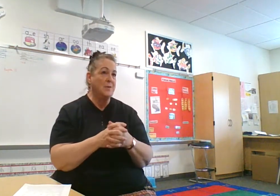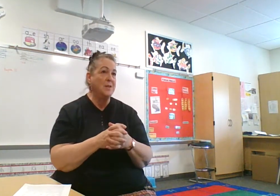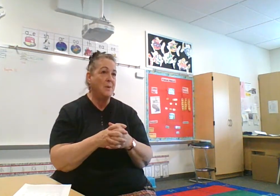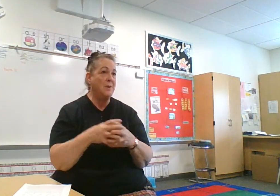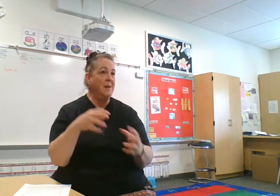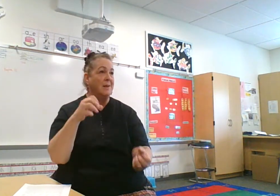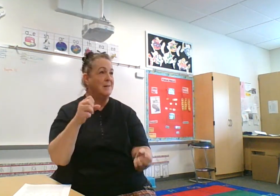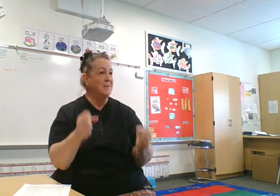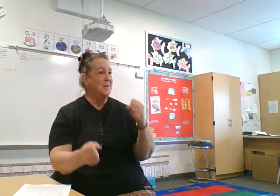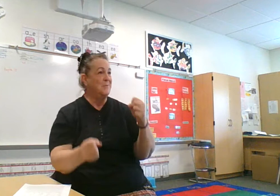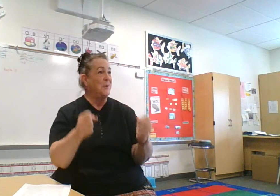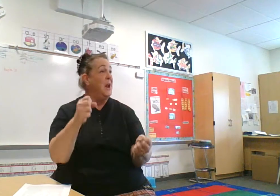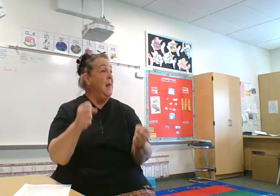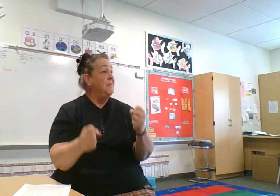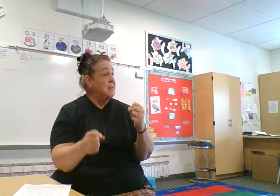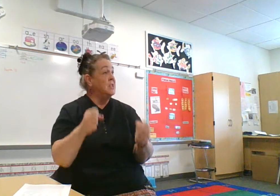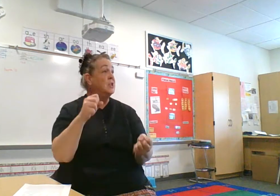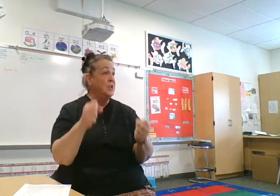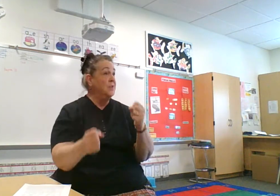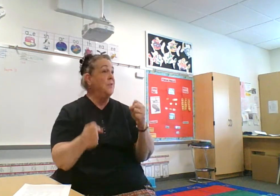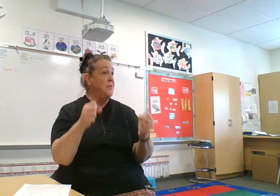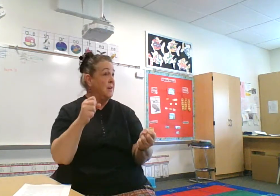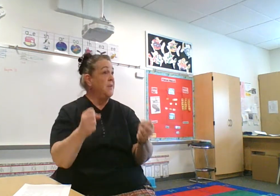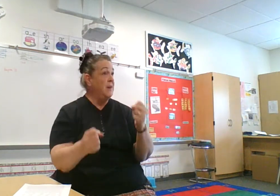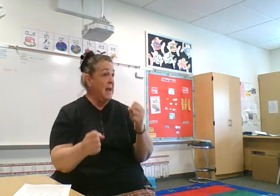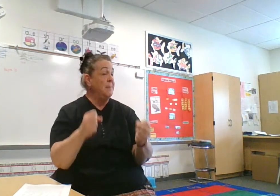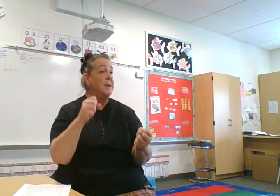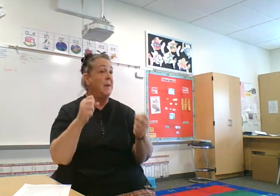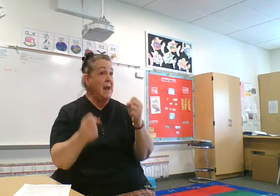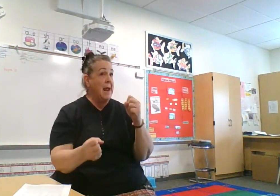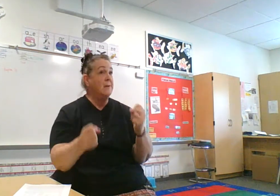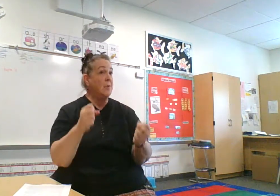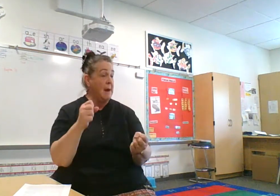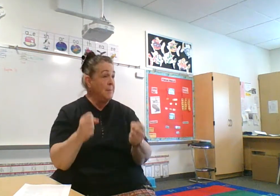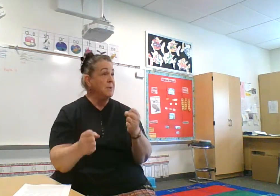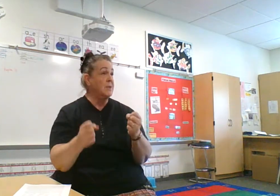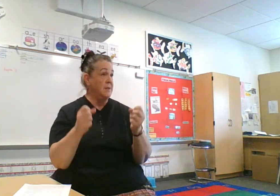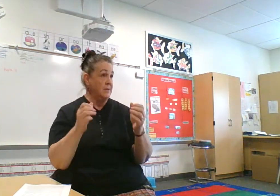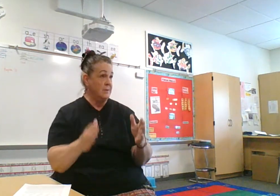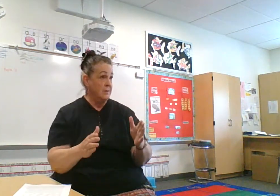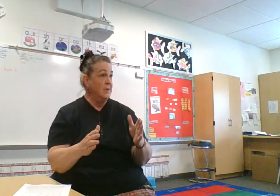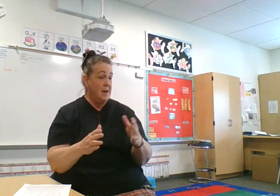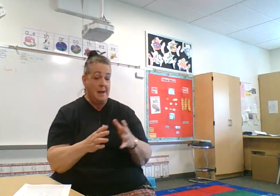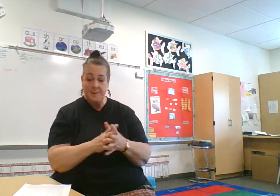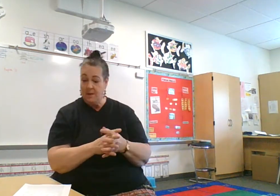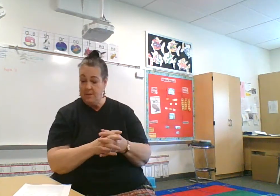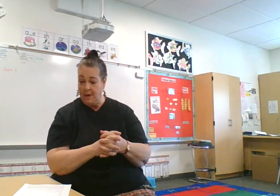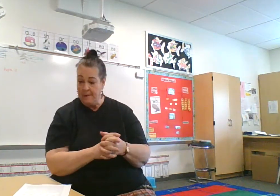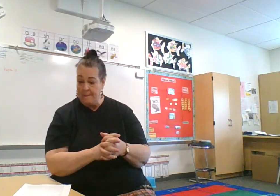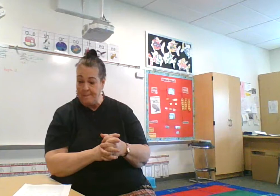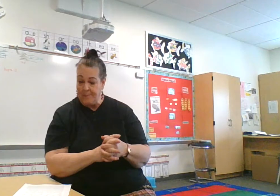So yeah, this is good for their vocabulary and grammar skills. Absolutely.